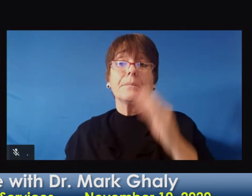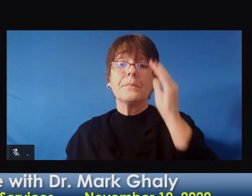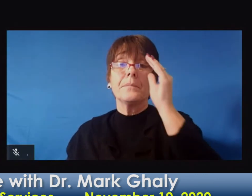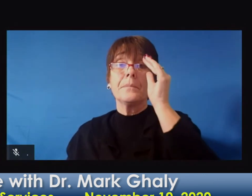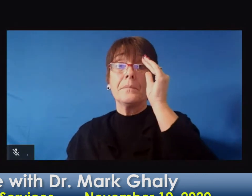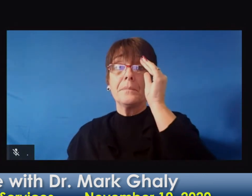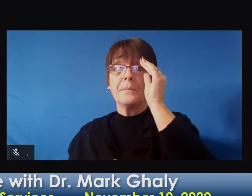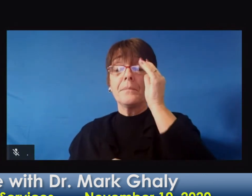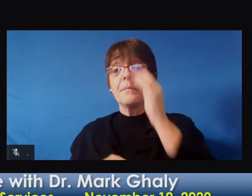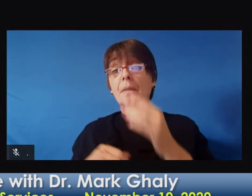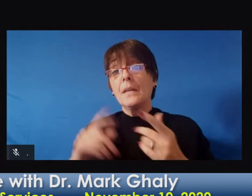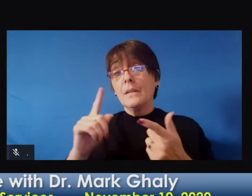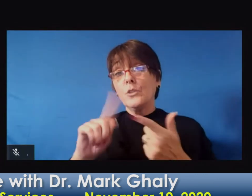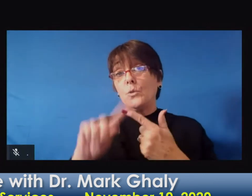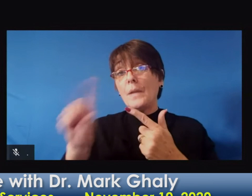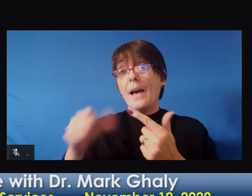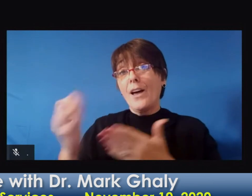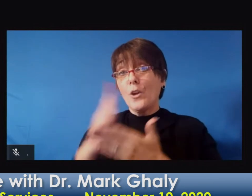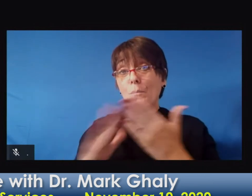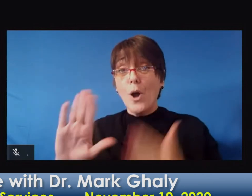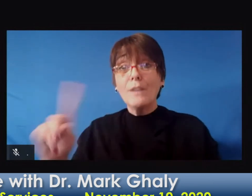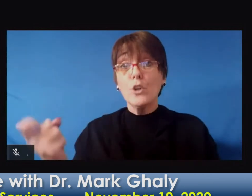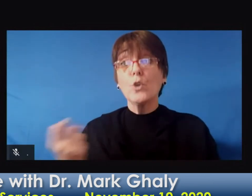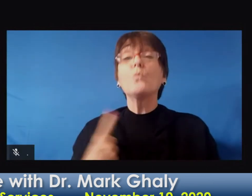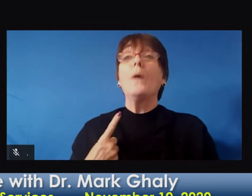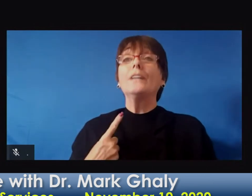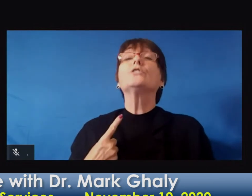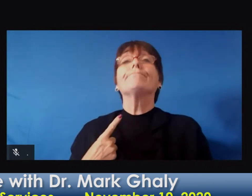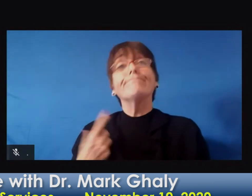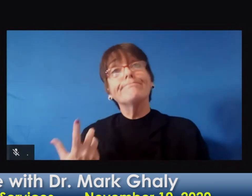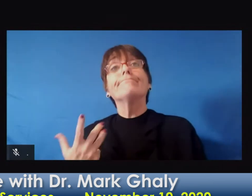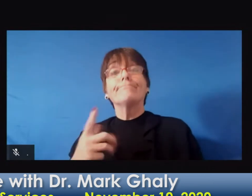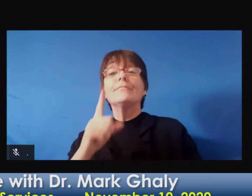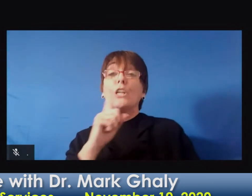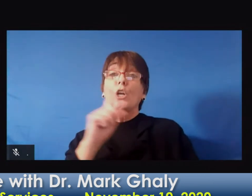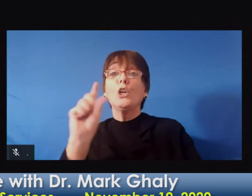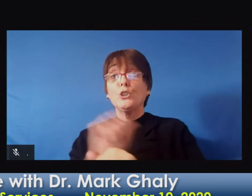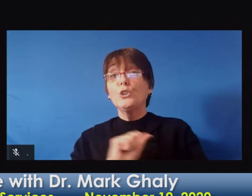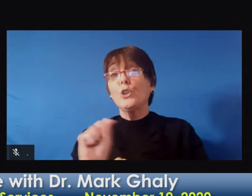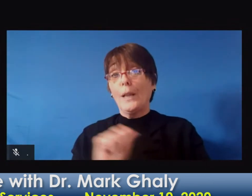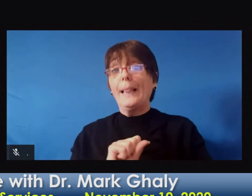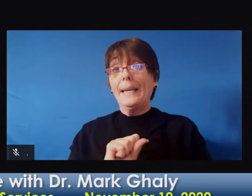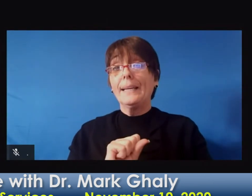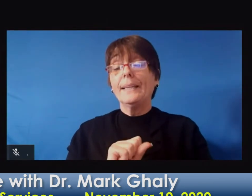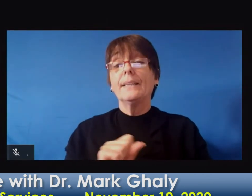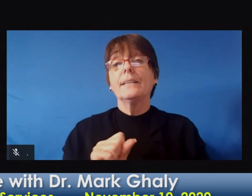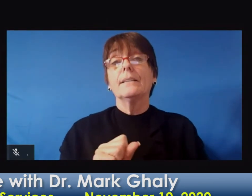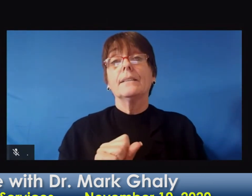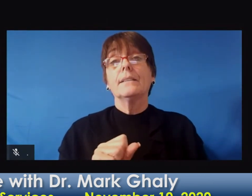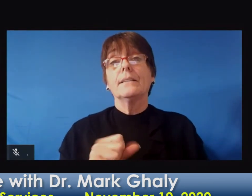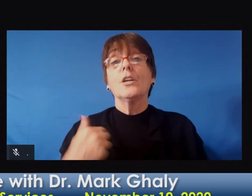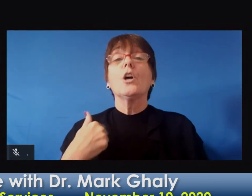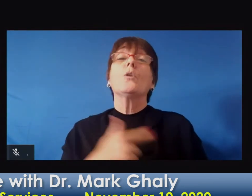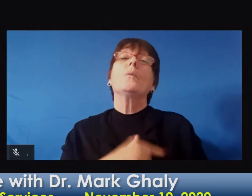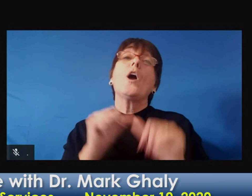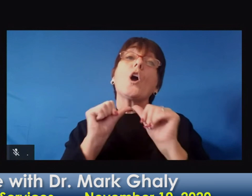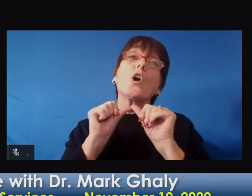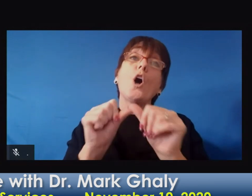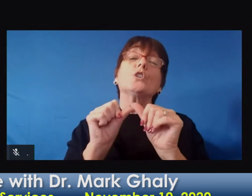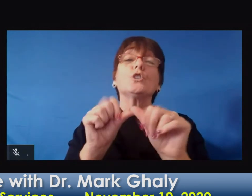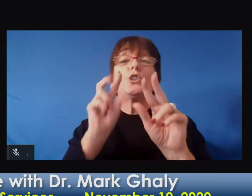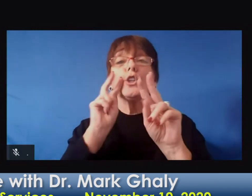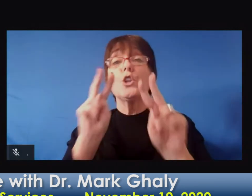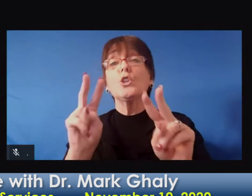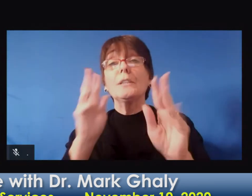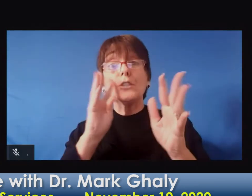To the other parts of your question, certainly we constantly look and